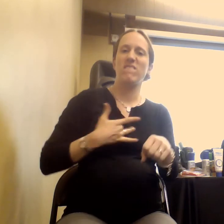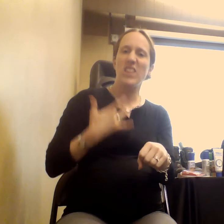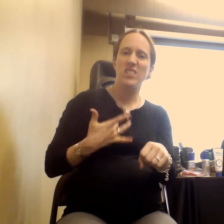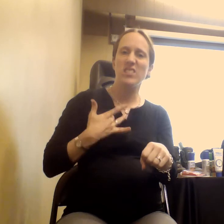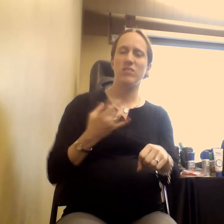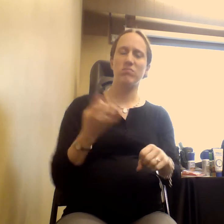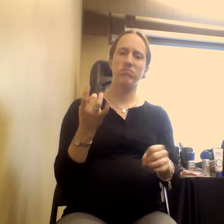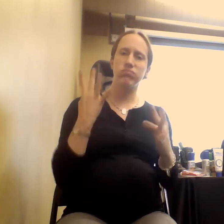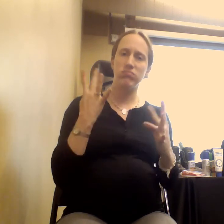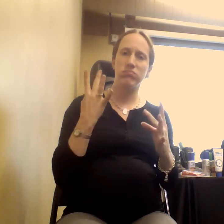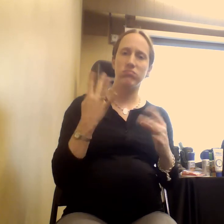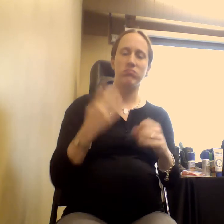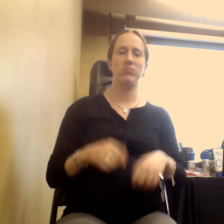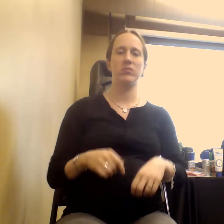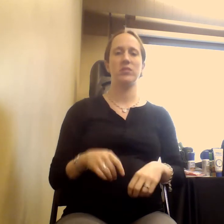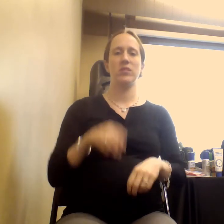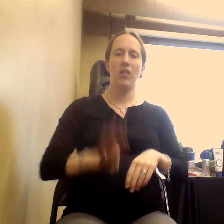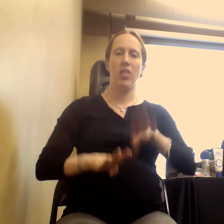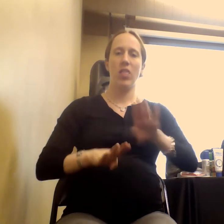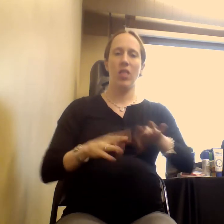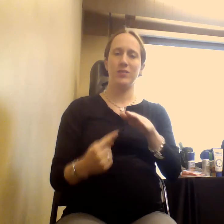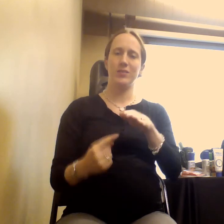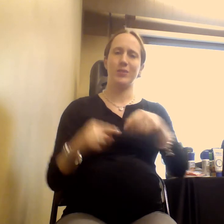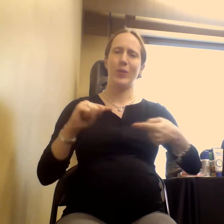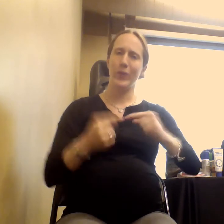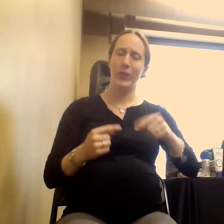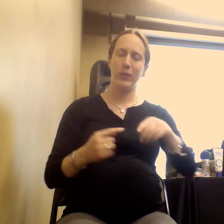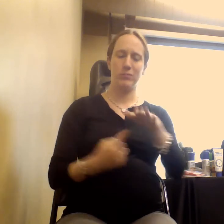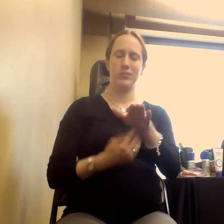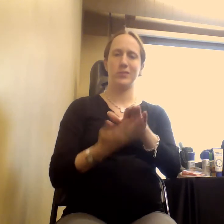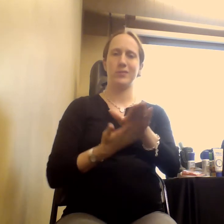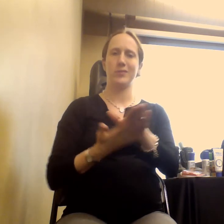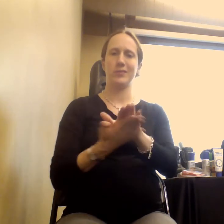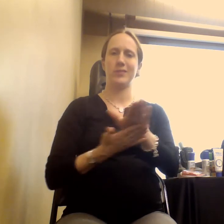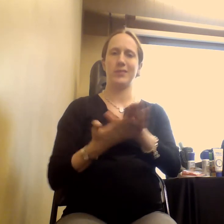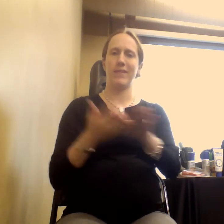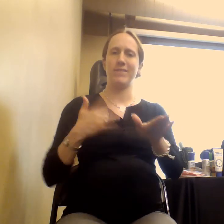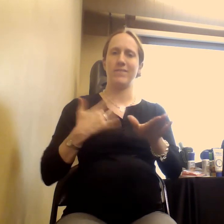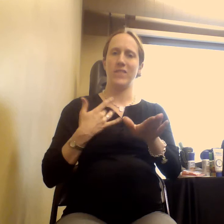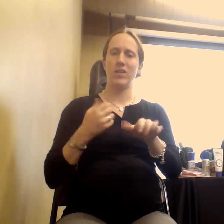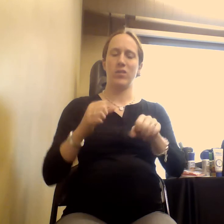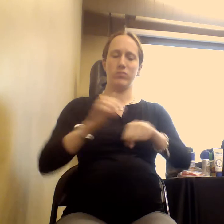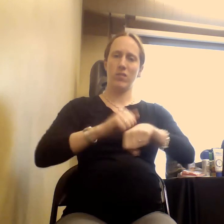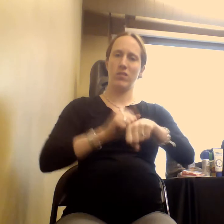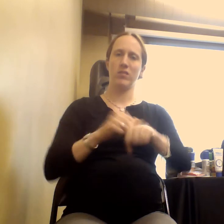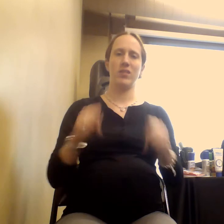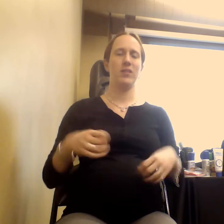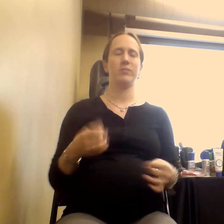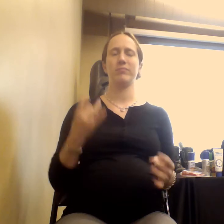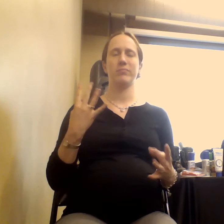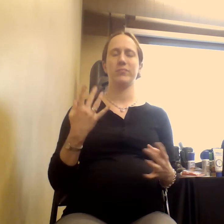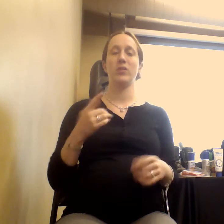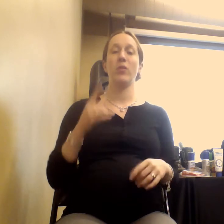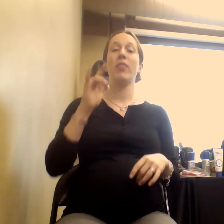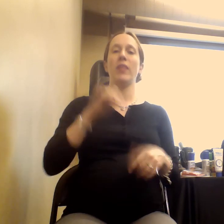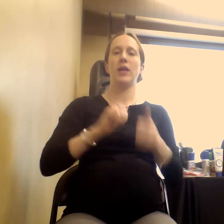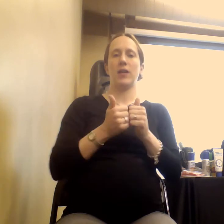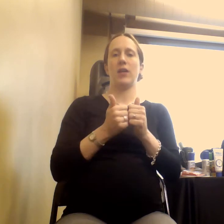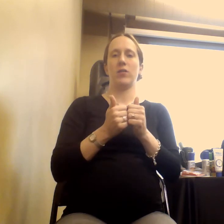myself, next year, if I come back to Tucson, I'm gonna bring my A-Solos. So those are the kind of things where you determine which boot